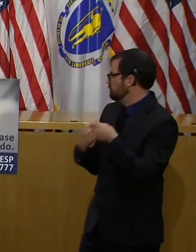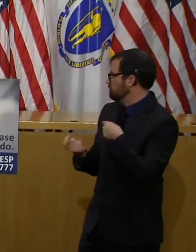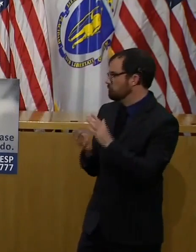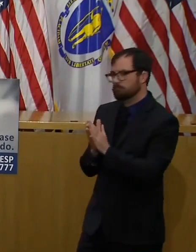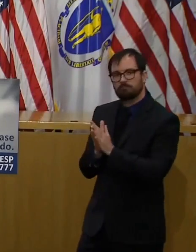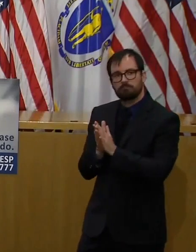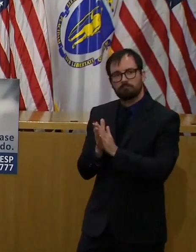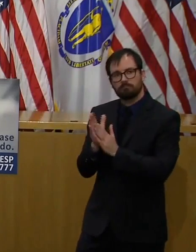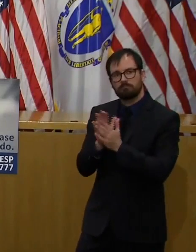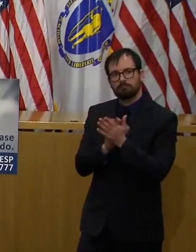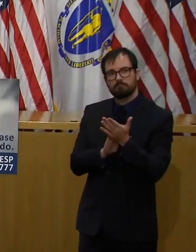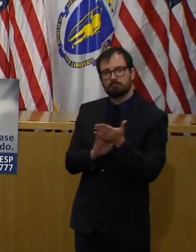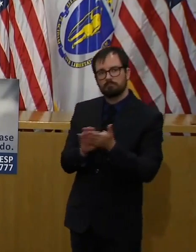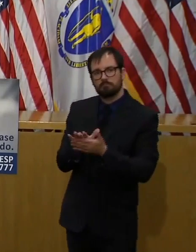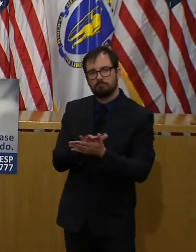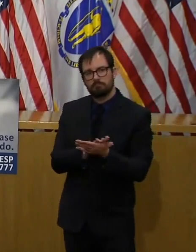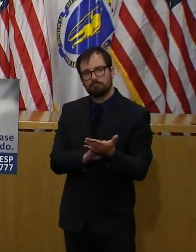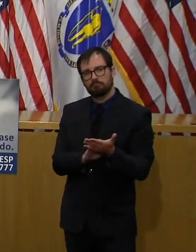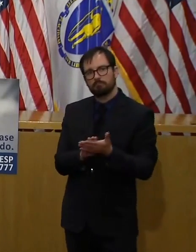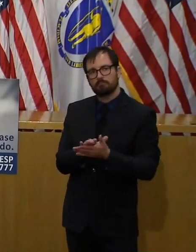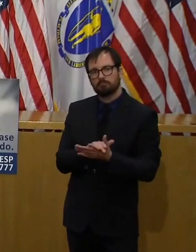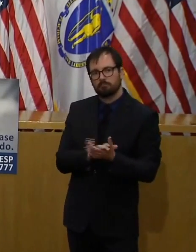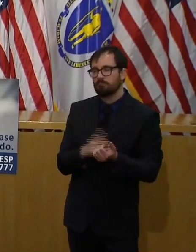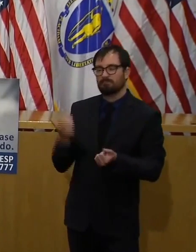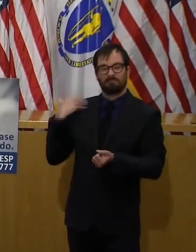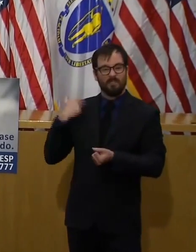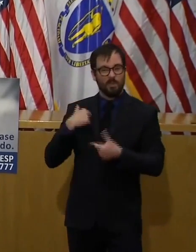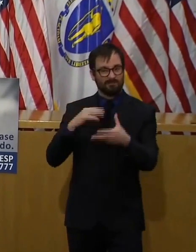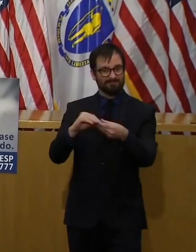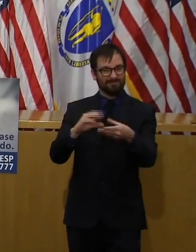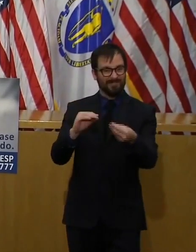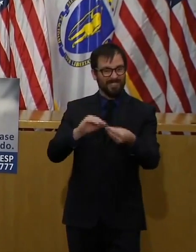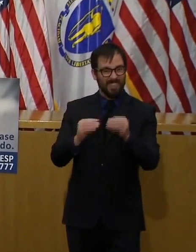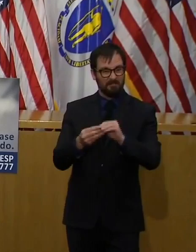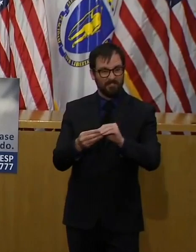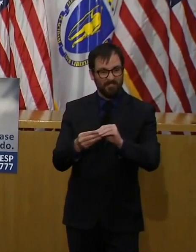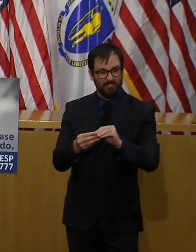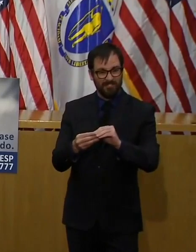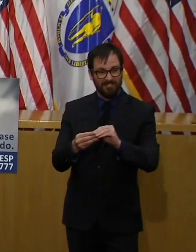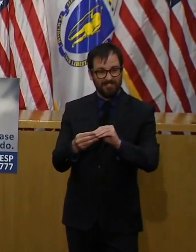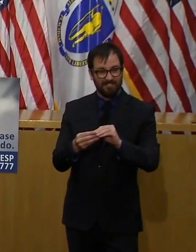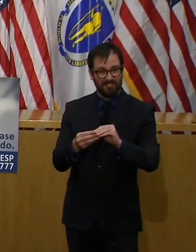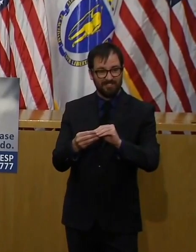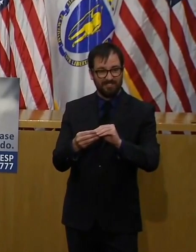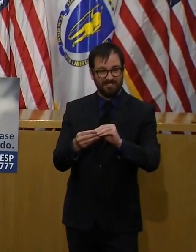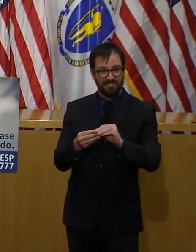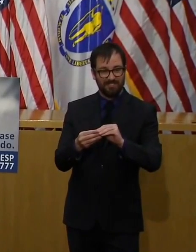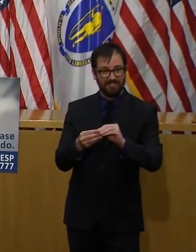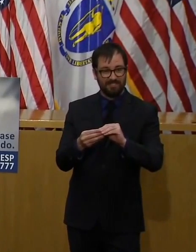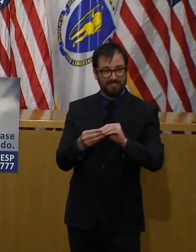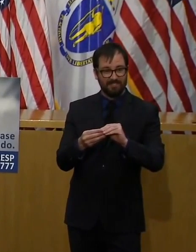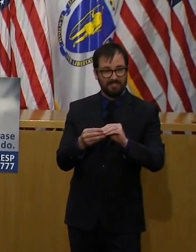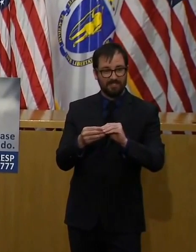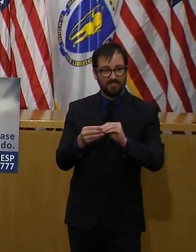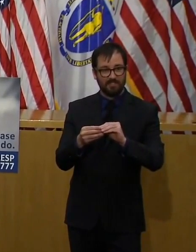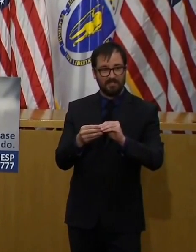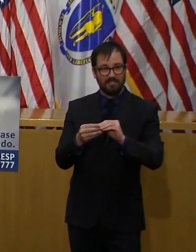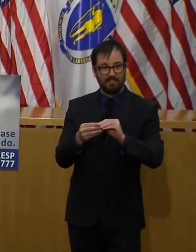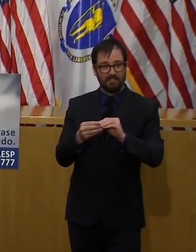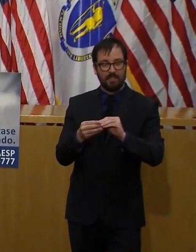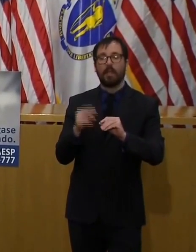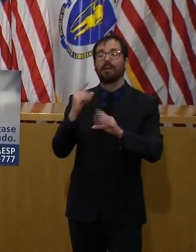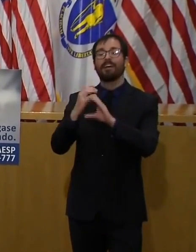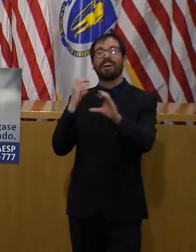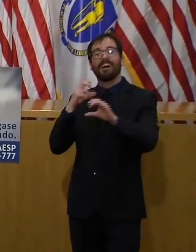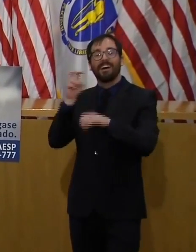The numbers I gave would not include nursing homes that have done their own testing. What we would have reported